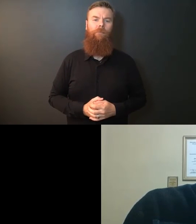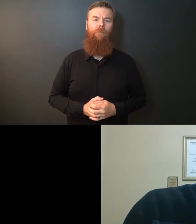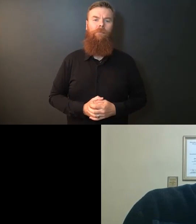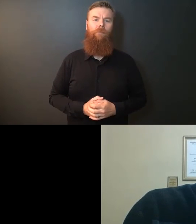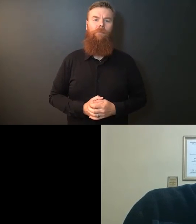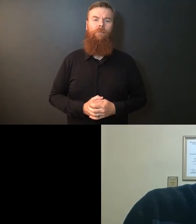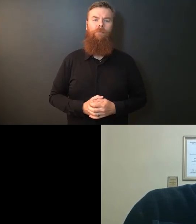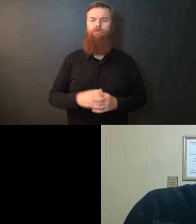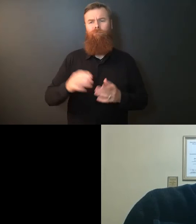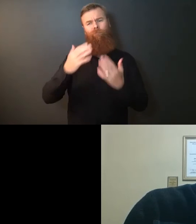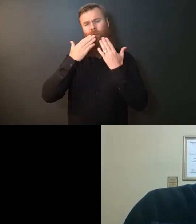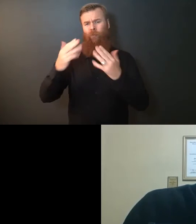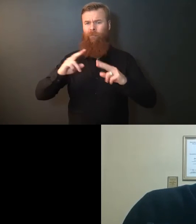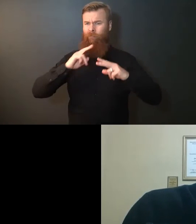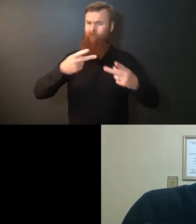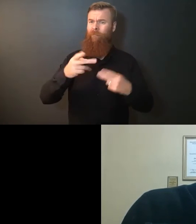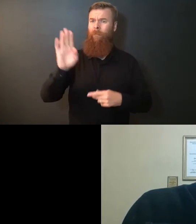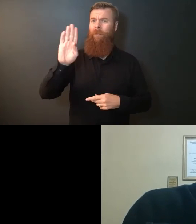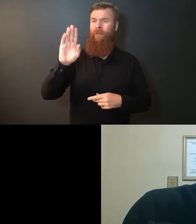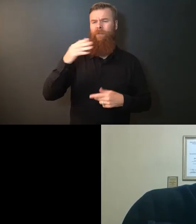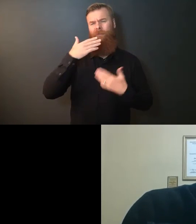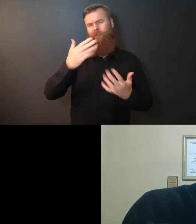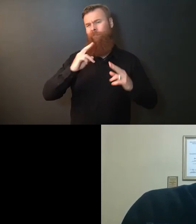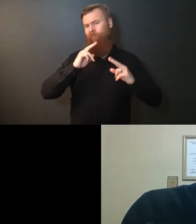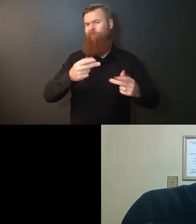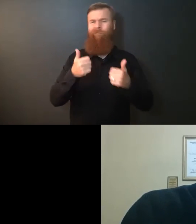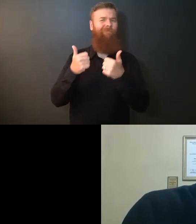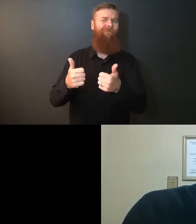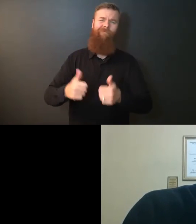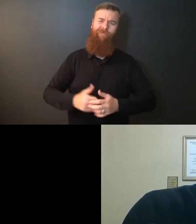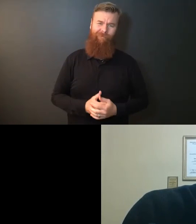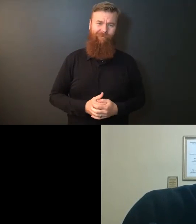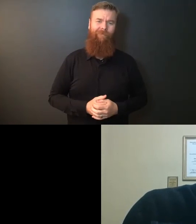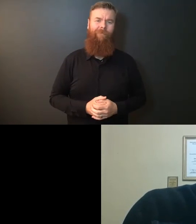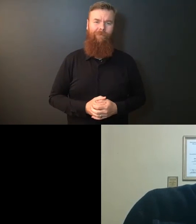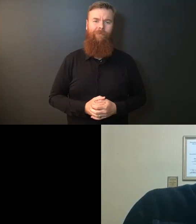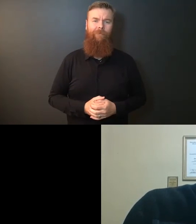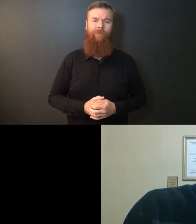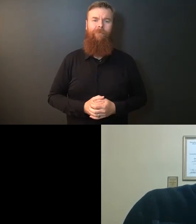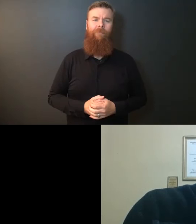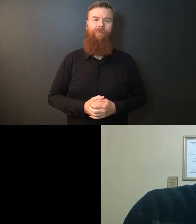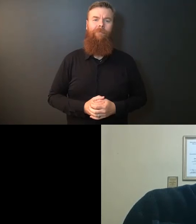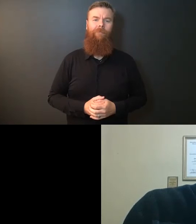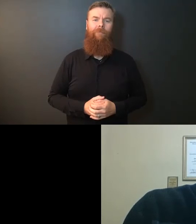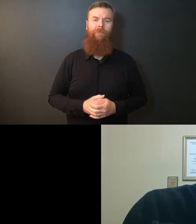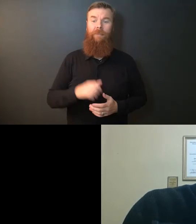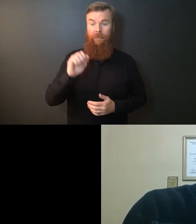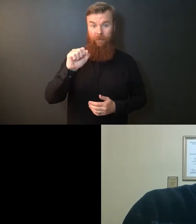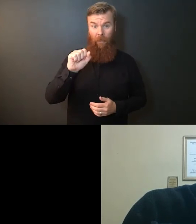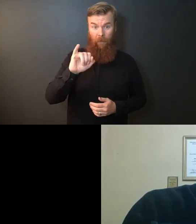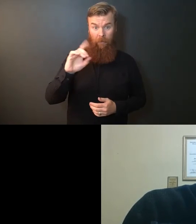Betty. Yes. Said, would you? We saw your comments in the chat. Would you like to speak